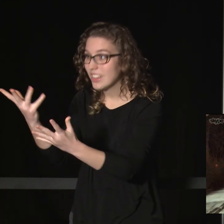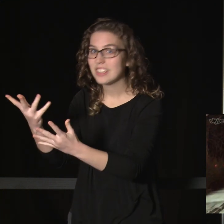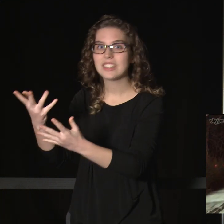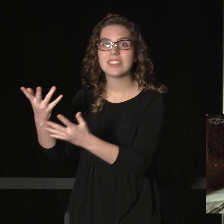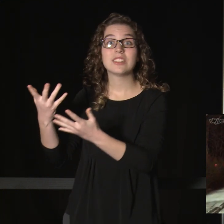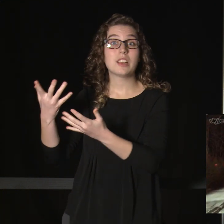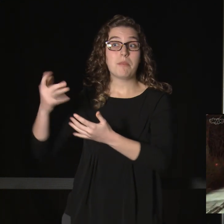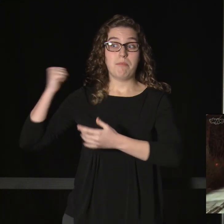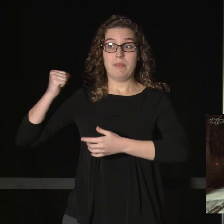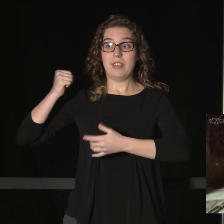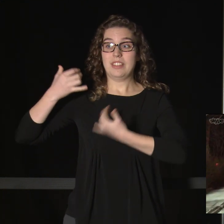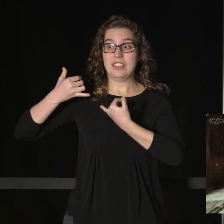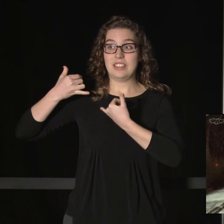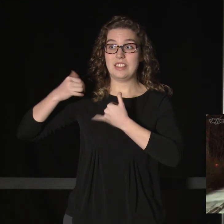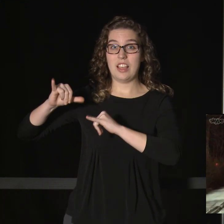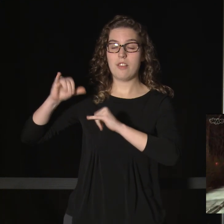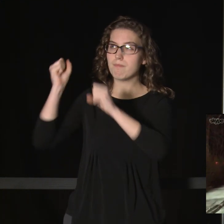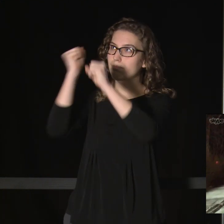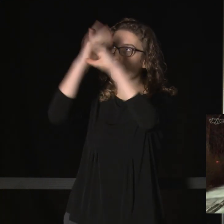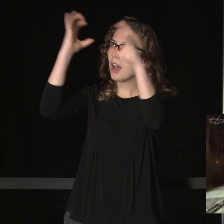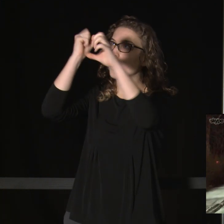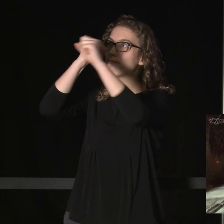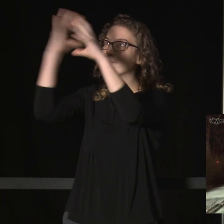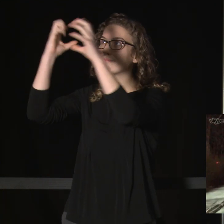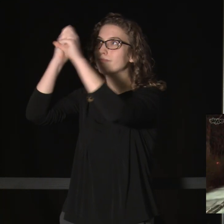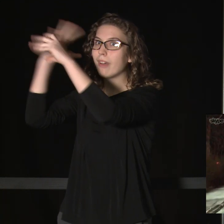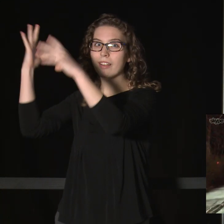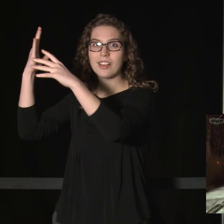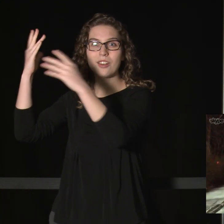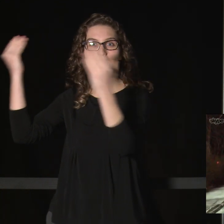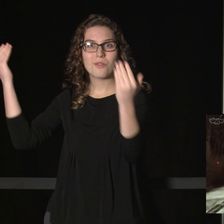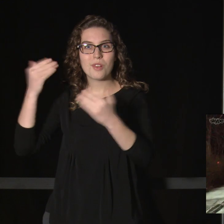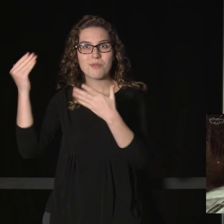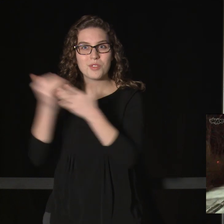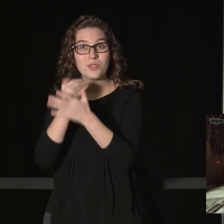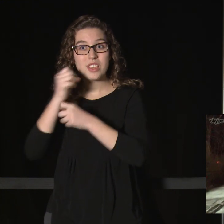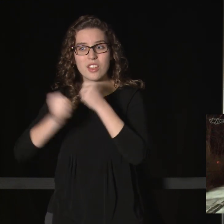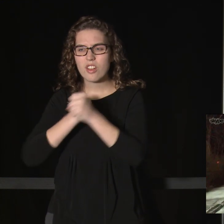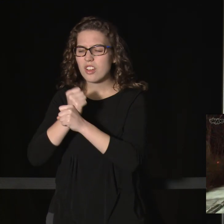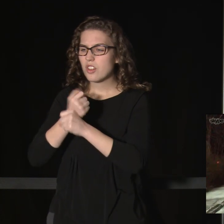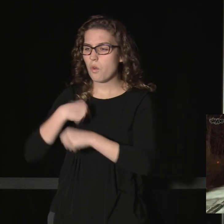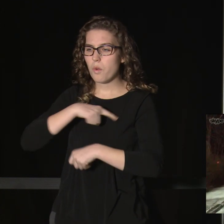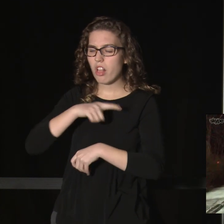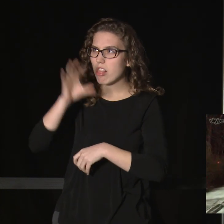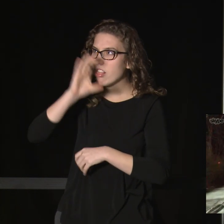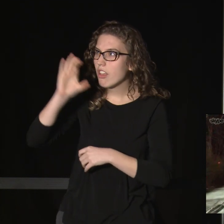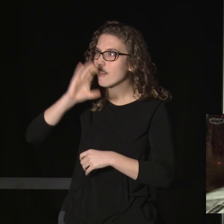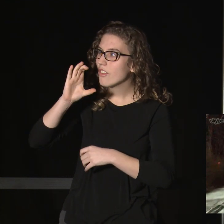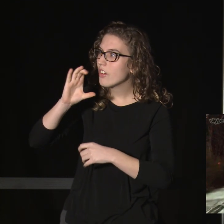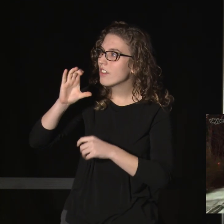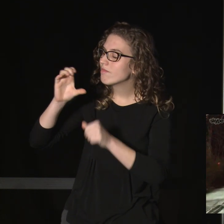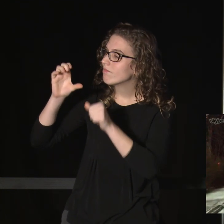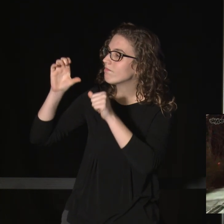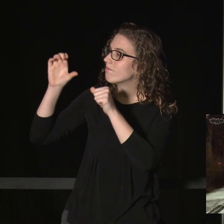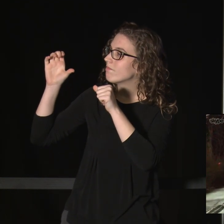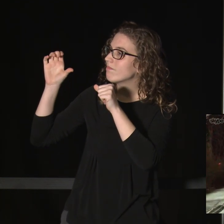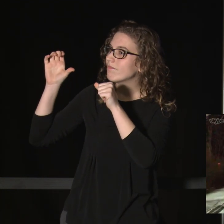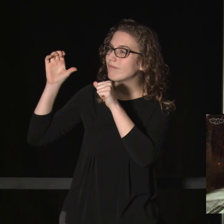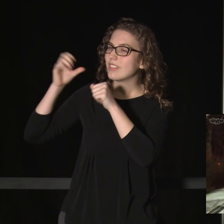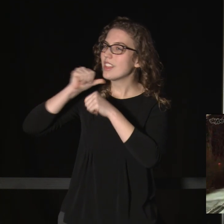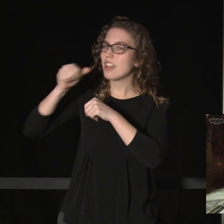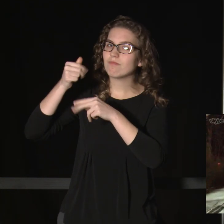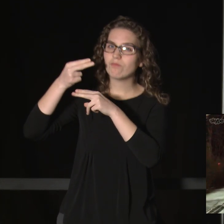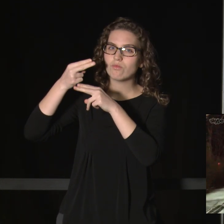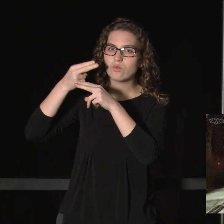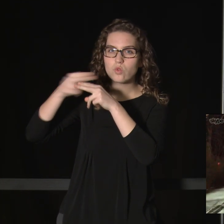on, welcoming the new year. But we are looking for more than temporary light. We are looking for God's light, for Jesus to come back. We want to welcome